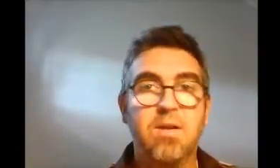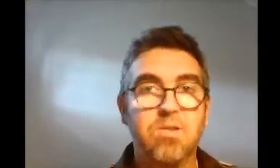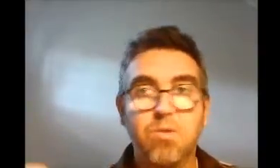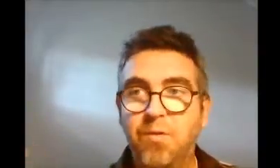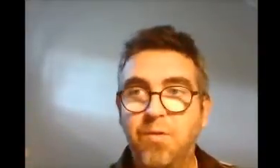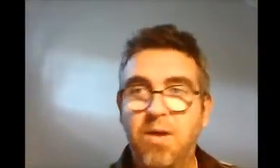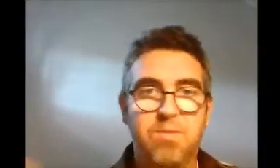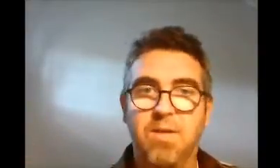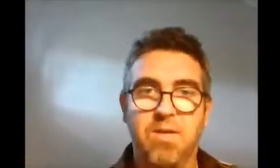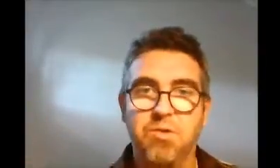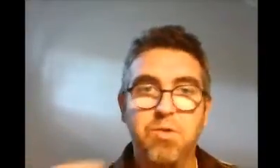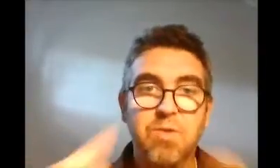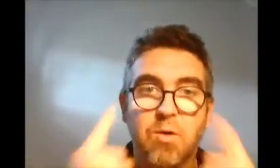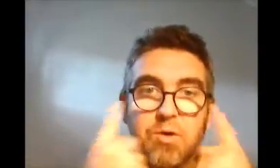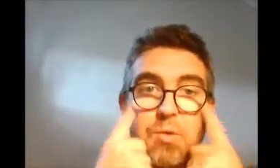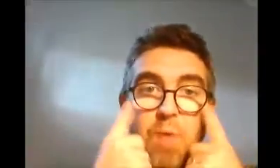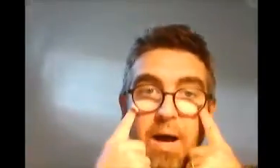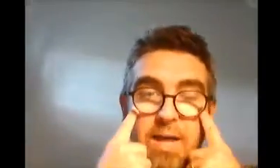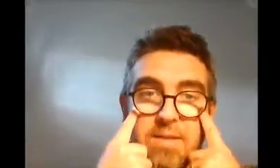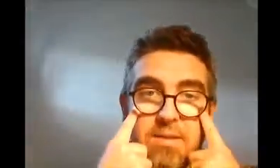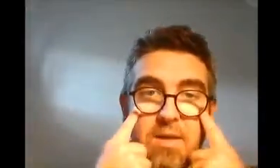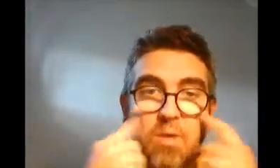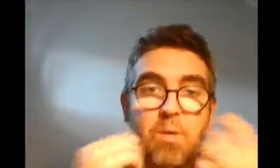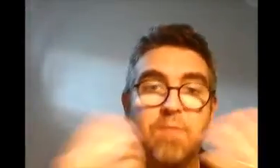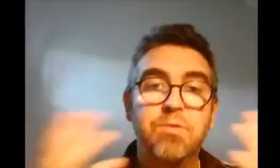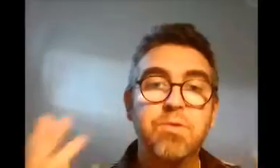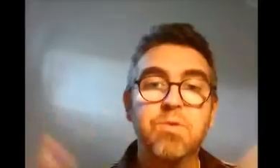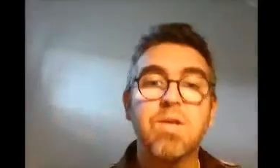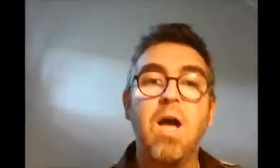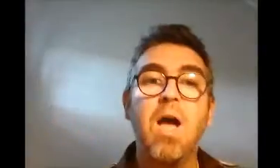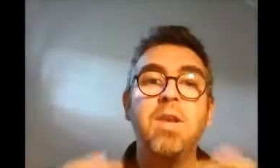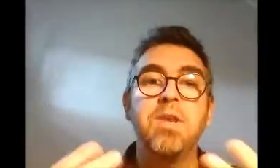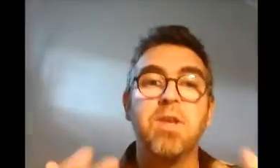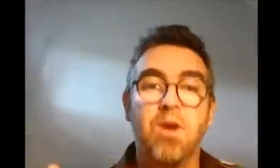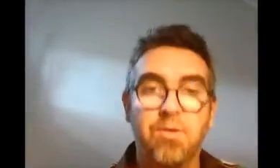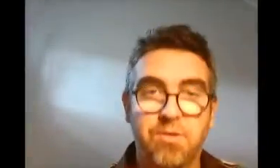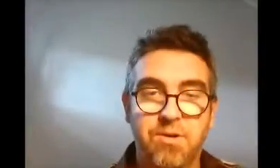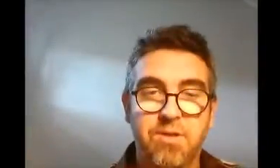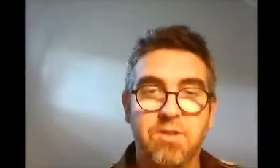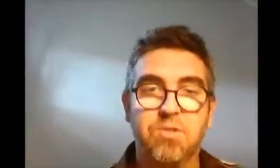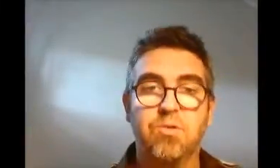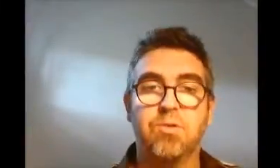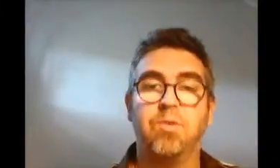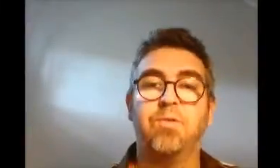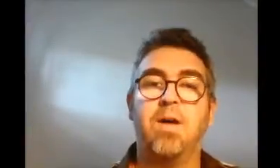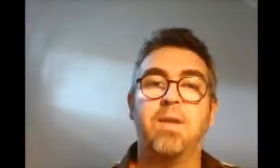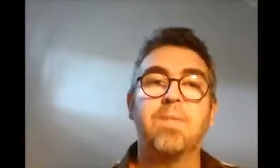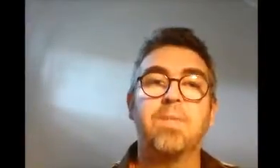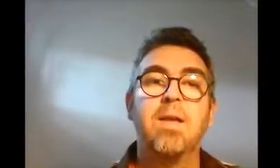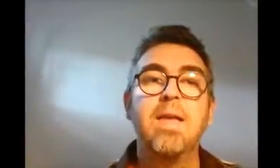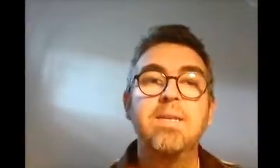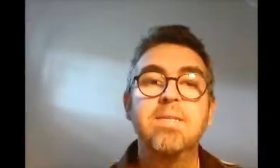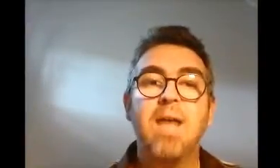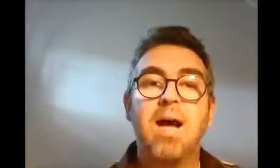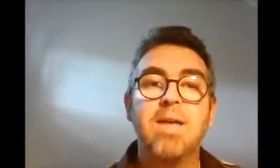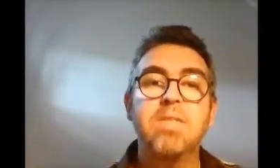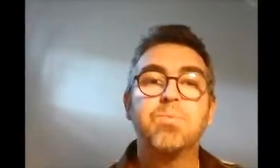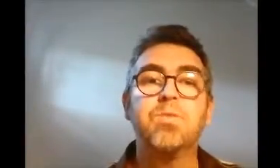so far that we cannot use our two eyes. We have to use another sort of eye. And this eye is